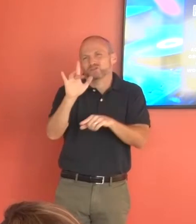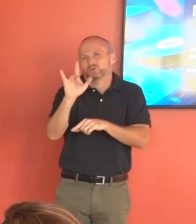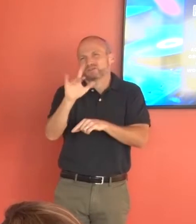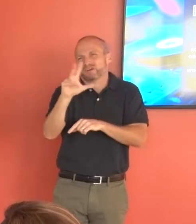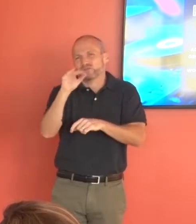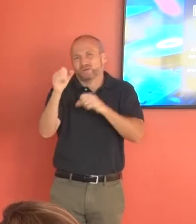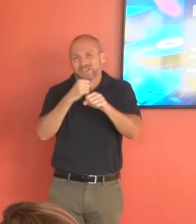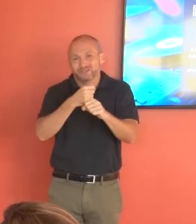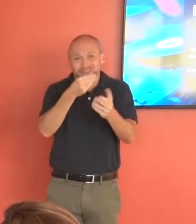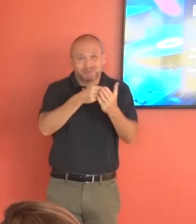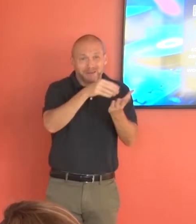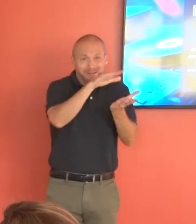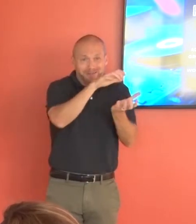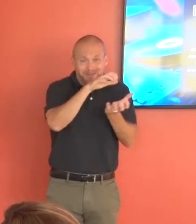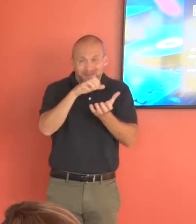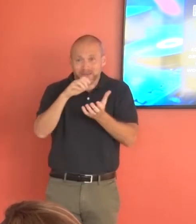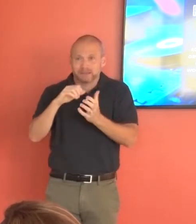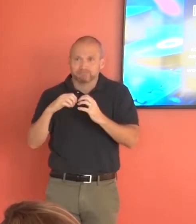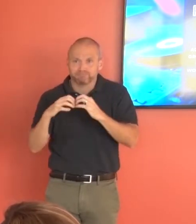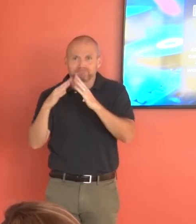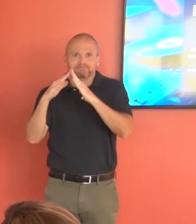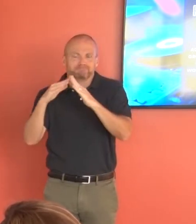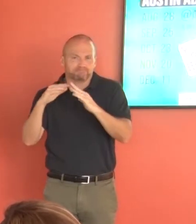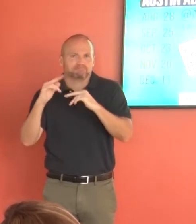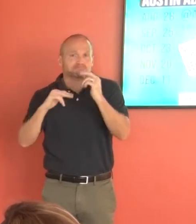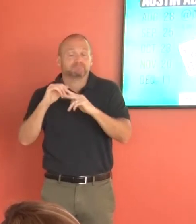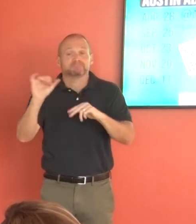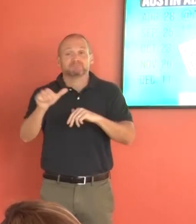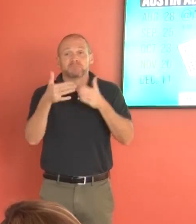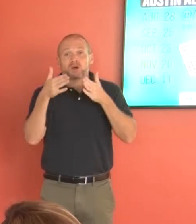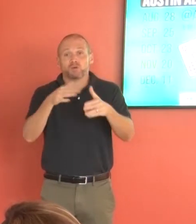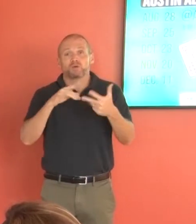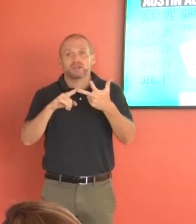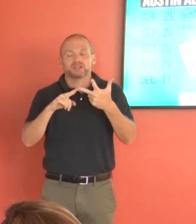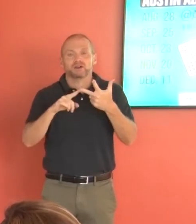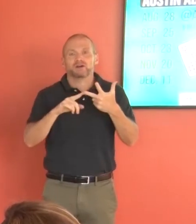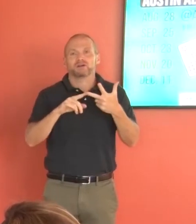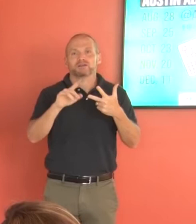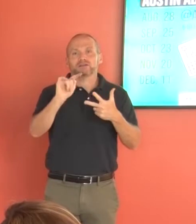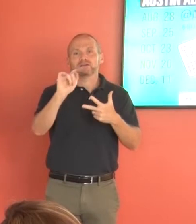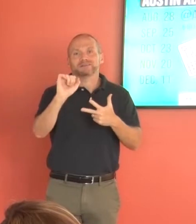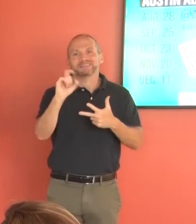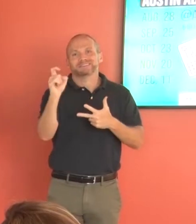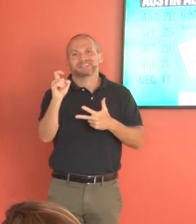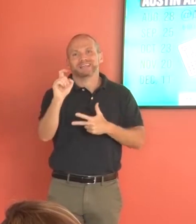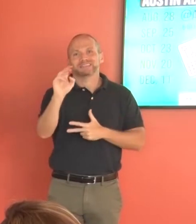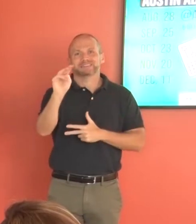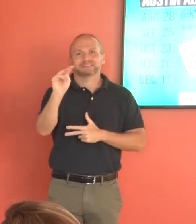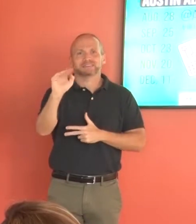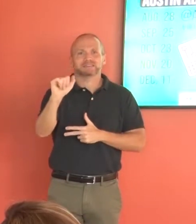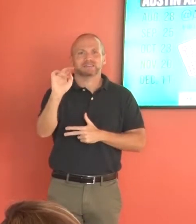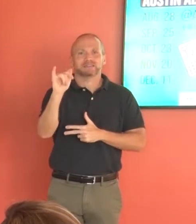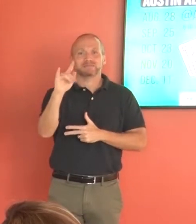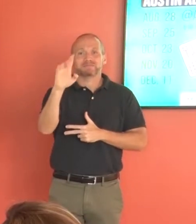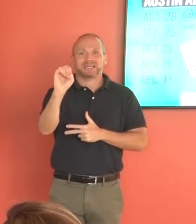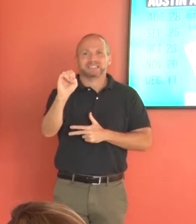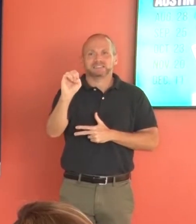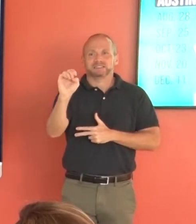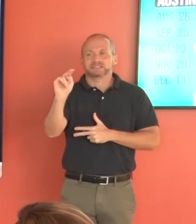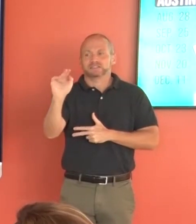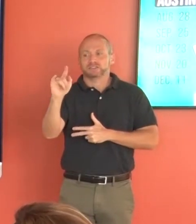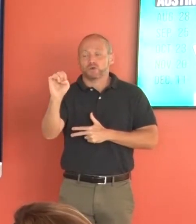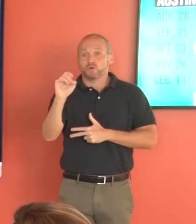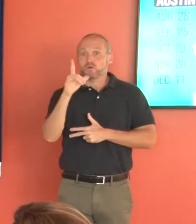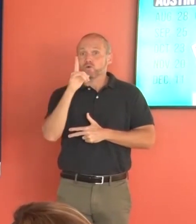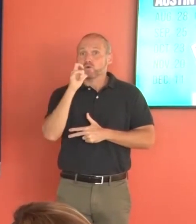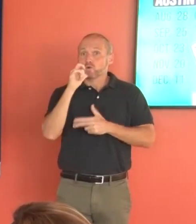Another way is called tax maintenance notes. Tax maintenance notes are paid by the taxpayers,